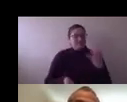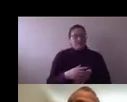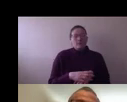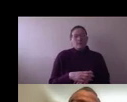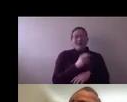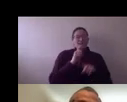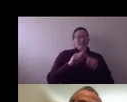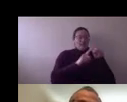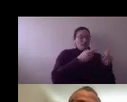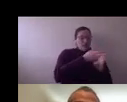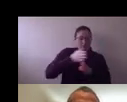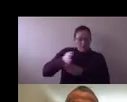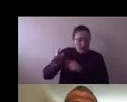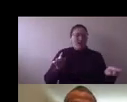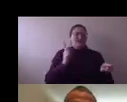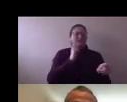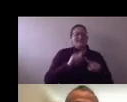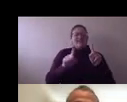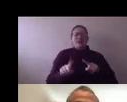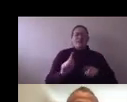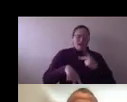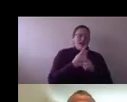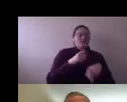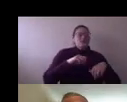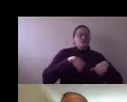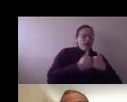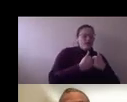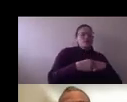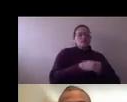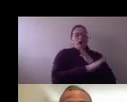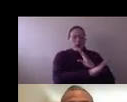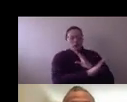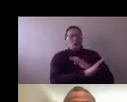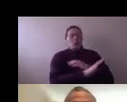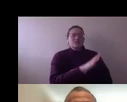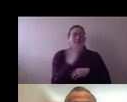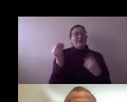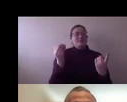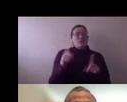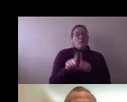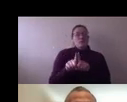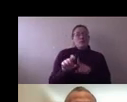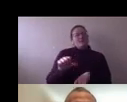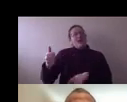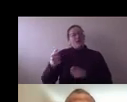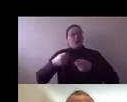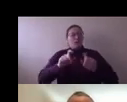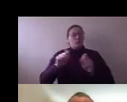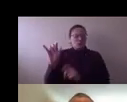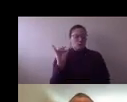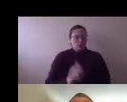they face different kinds of challenges, obstacles, or as well as, I guess, have different opportunities.